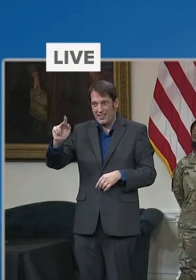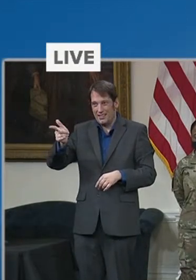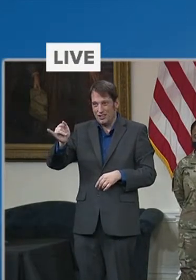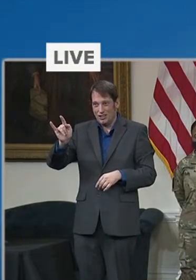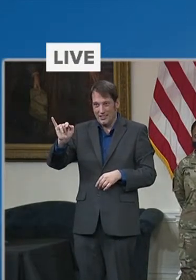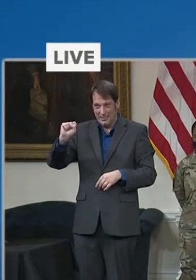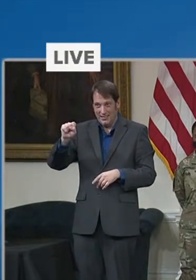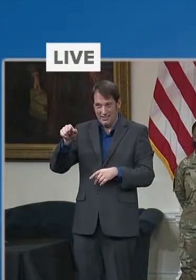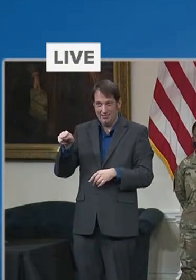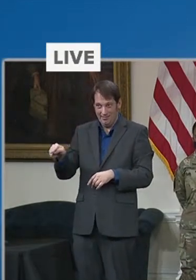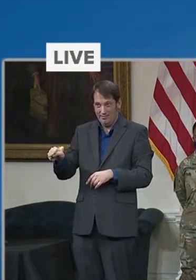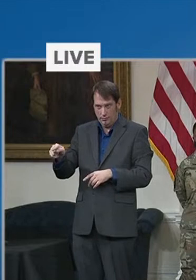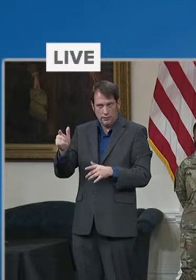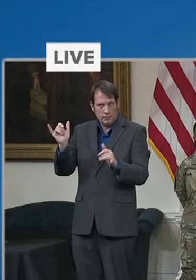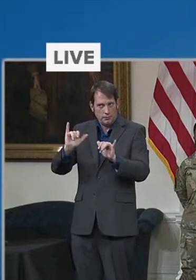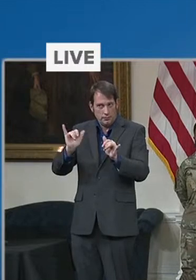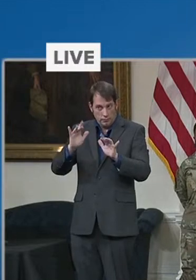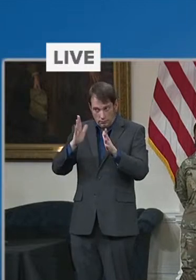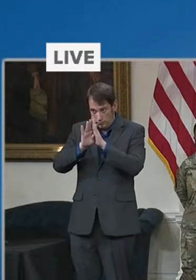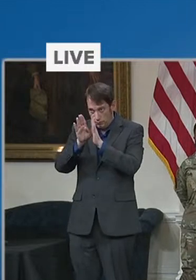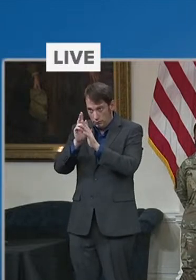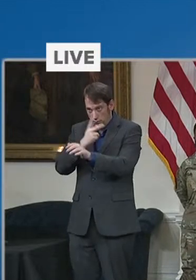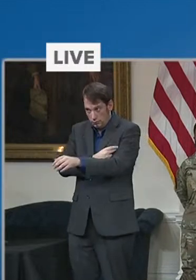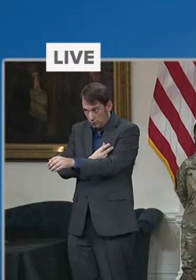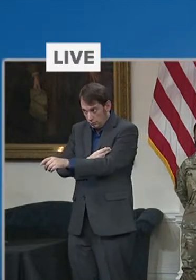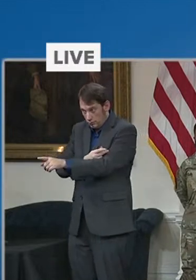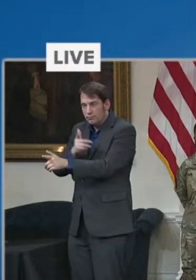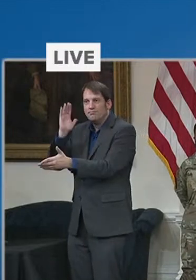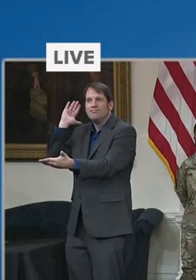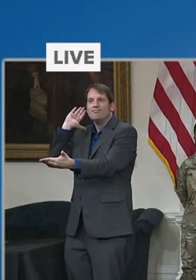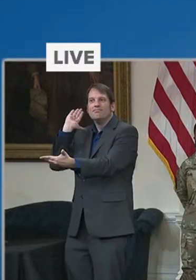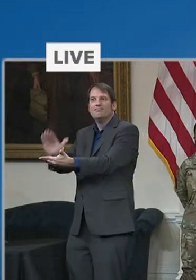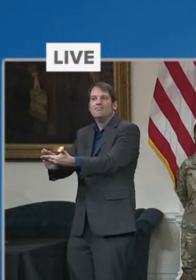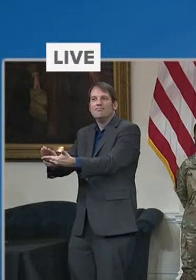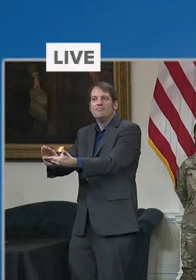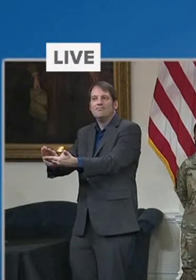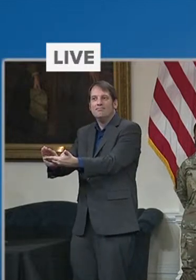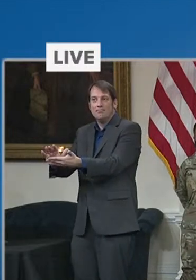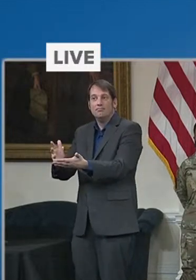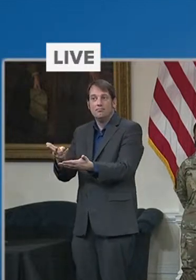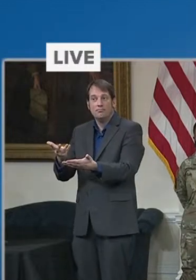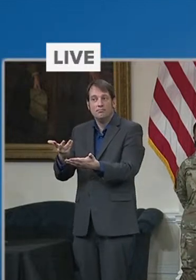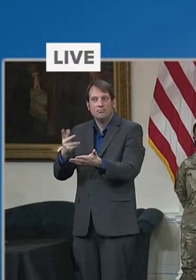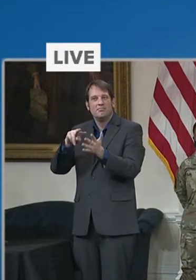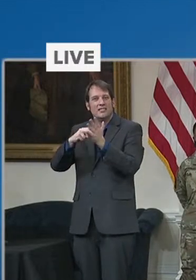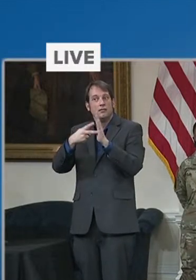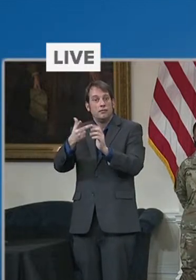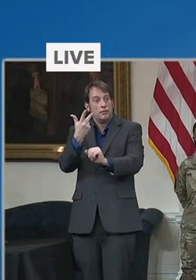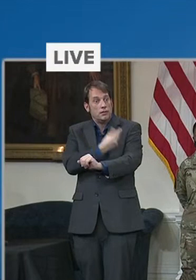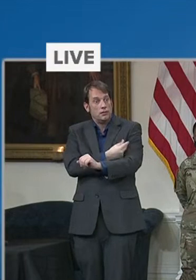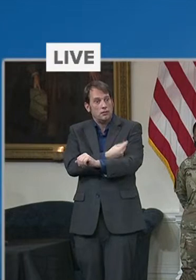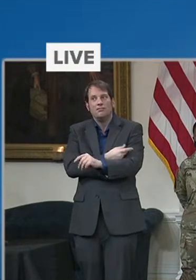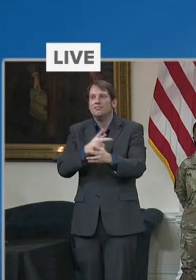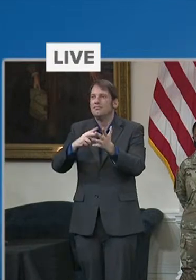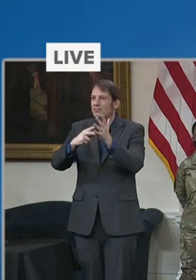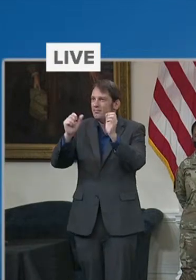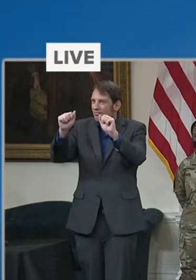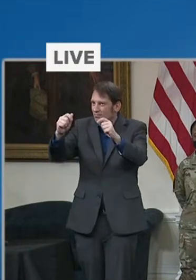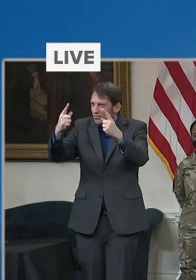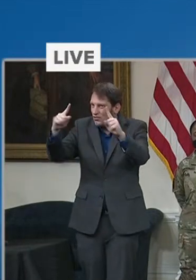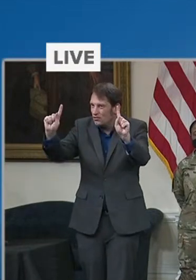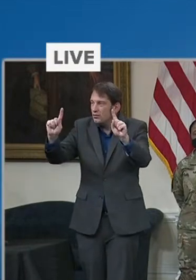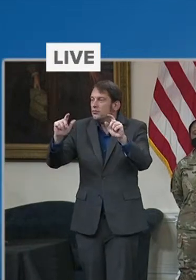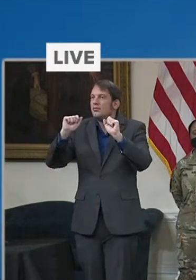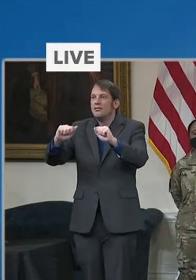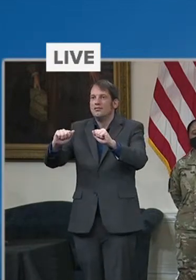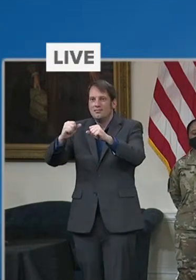work. They are safe, and they are a wonderful tool to protect us all. There is good news, as